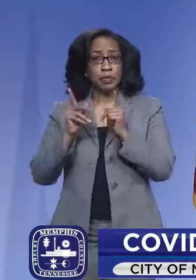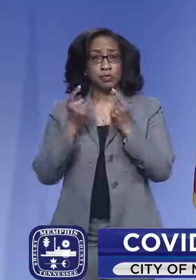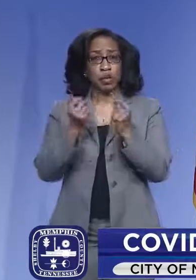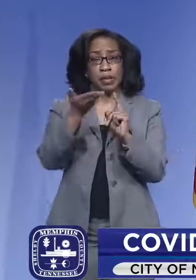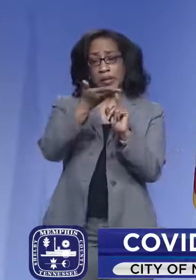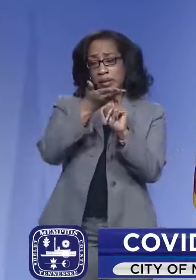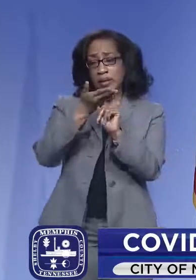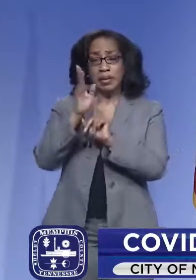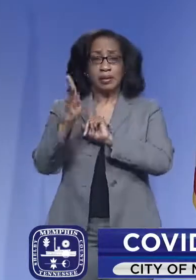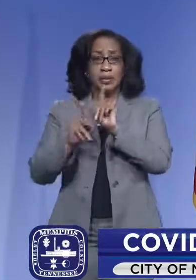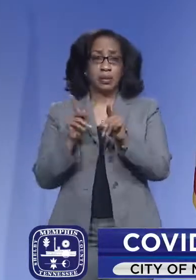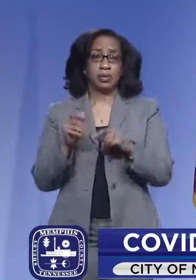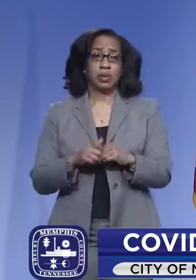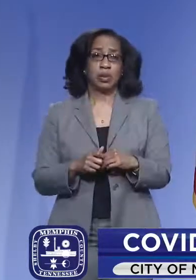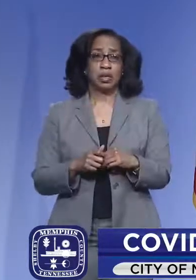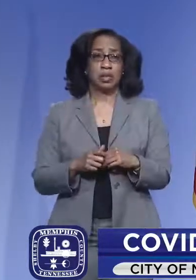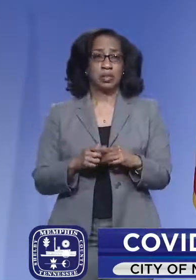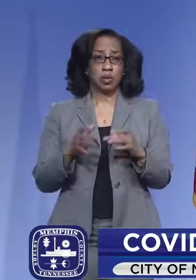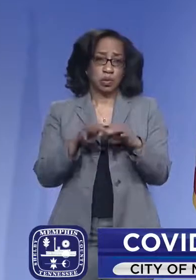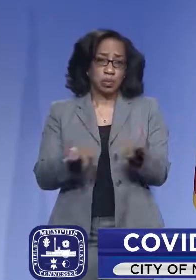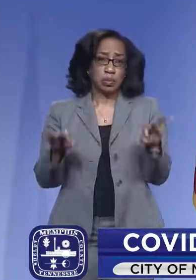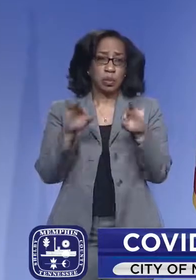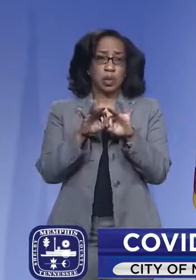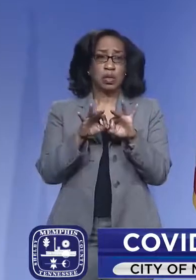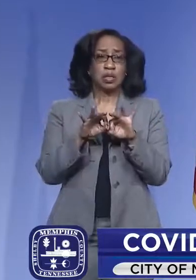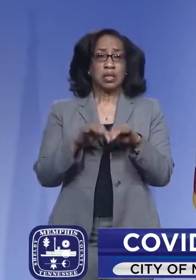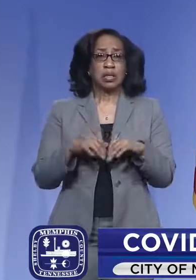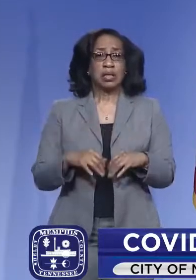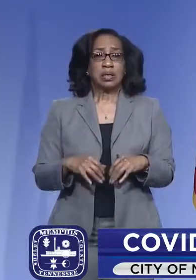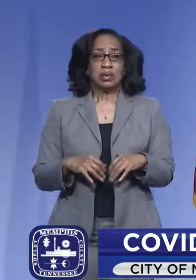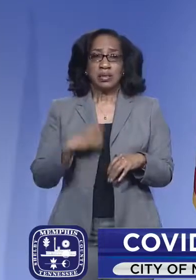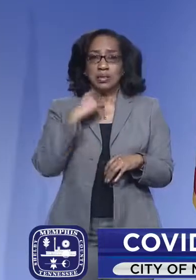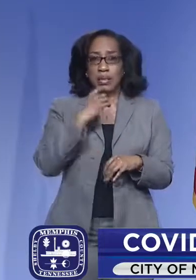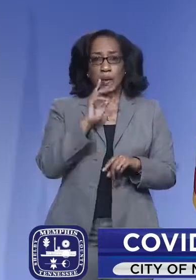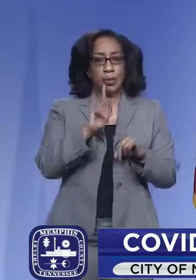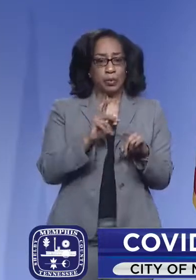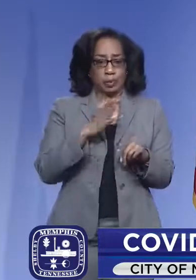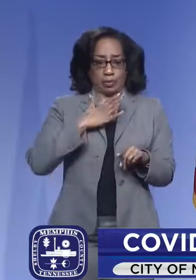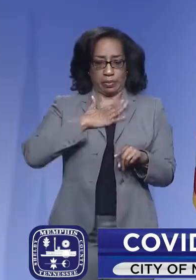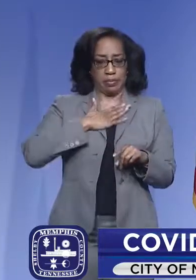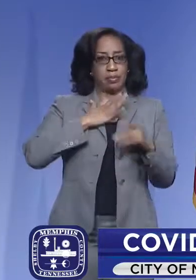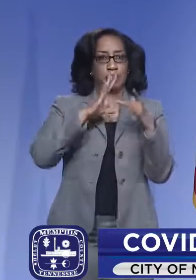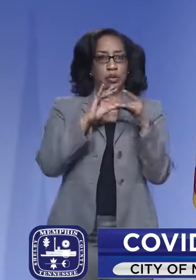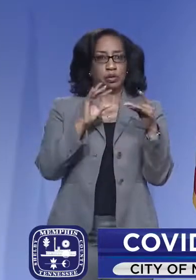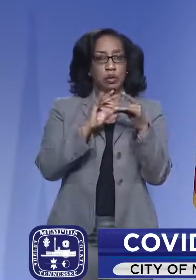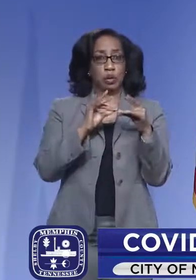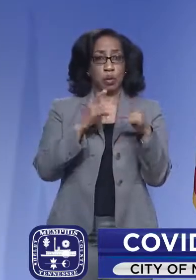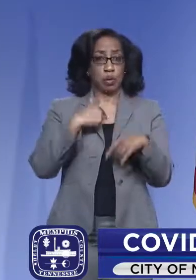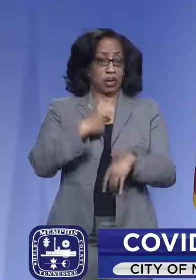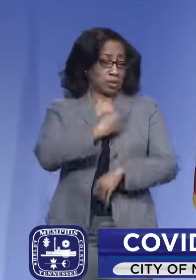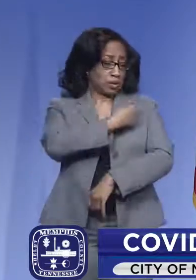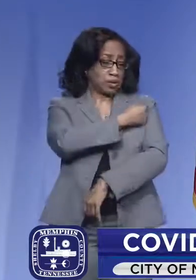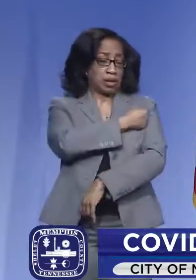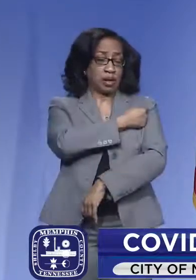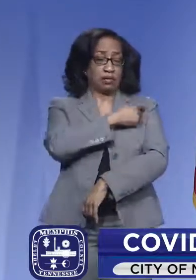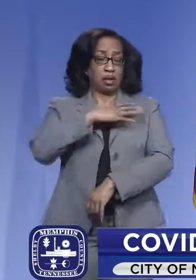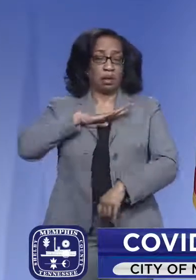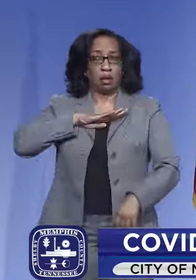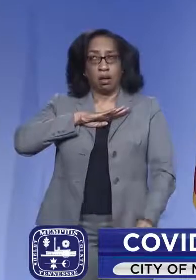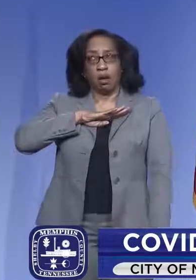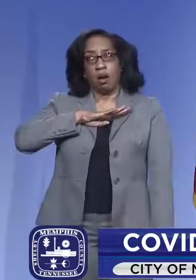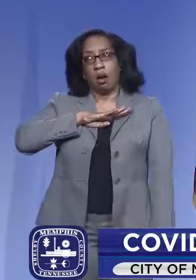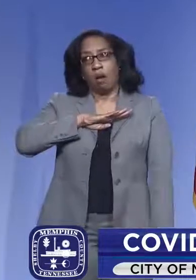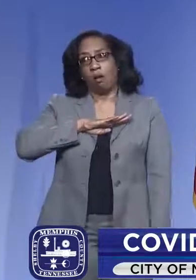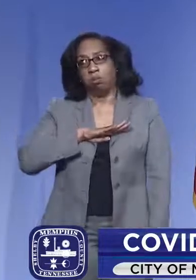walk the walk here, and I tell everybody I can the same story that David said, just what an overwhelming sense of relief it was and some sense of freedom. I didn't